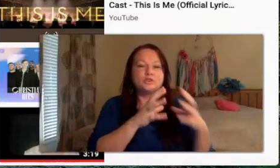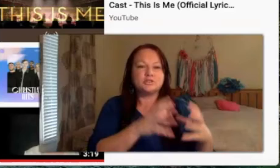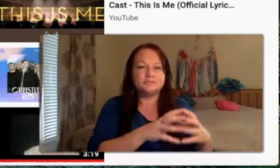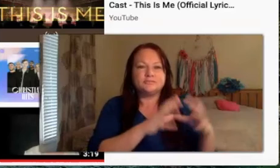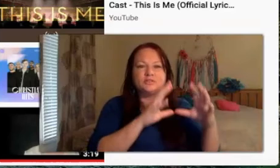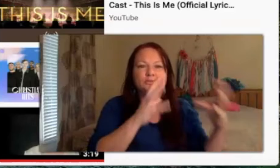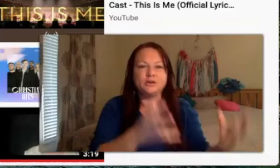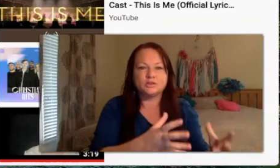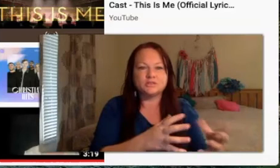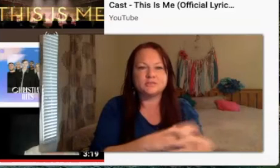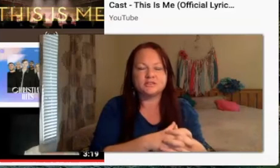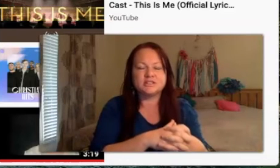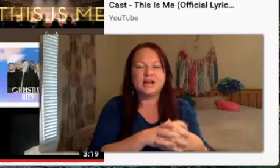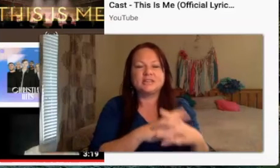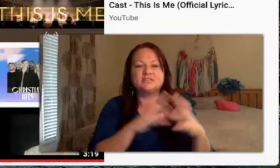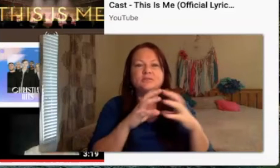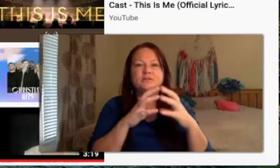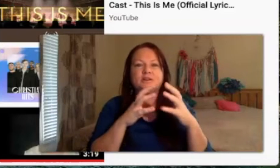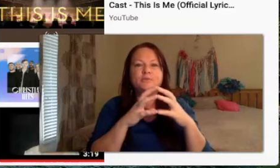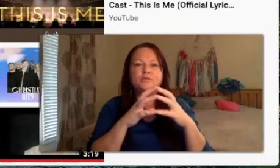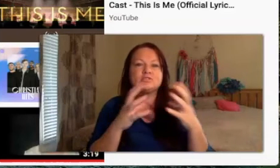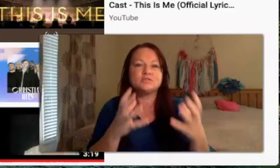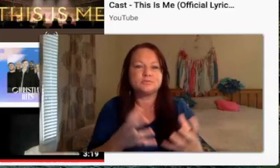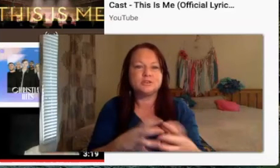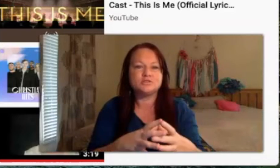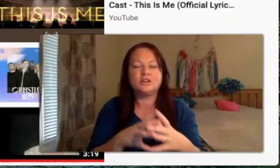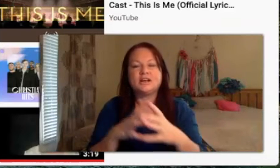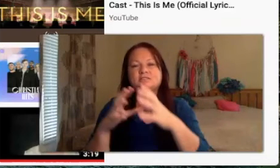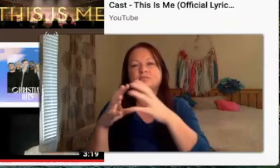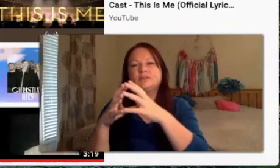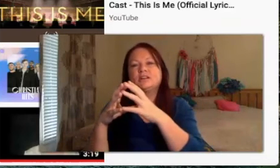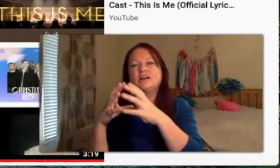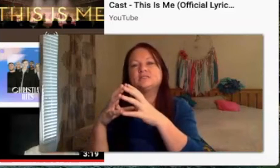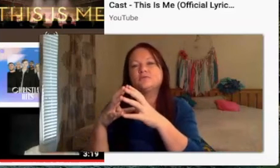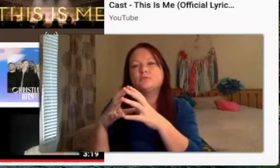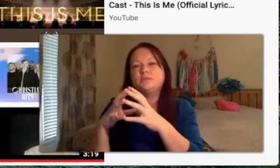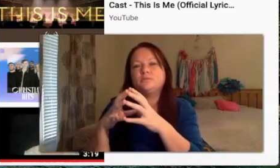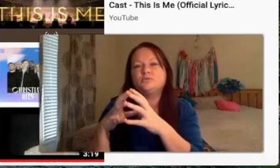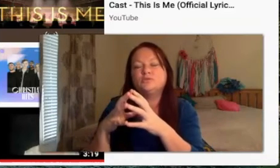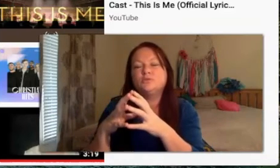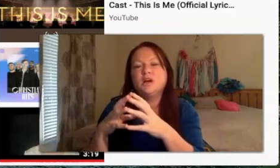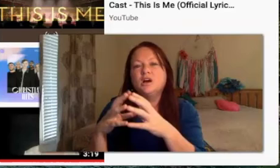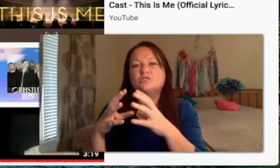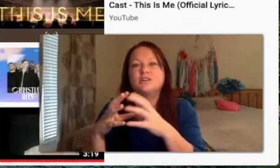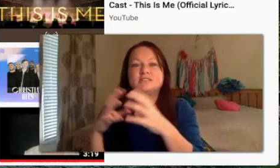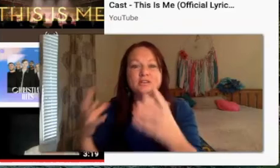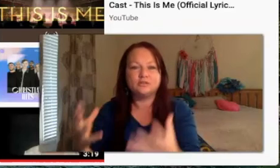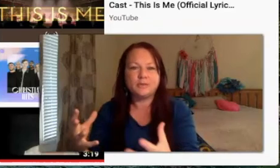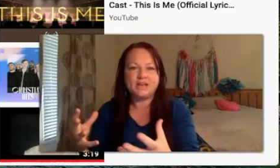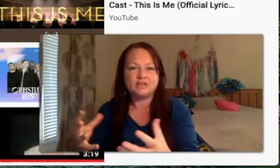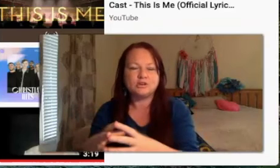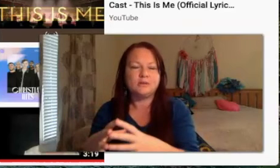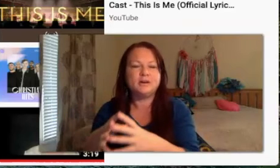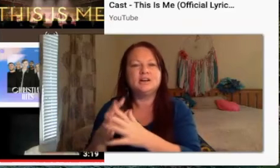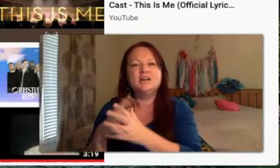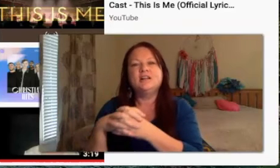will be worship. So there'll be a worship series class. There'll be a motivational, inspirational class. There'll be a class for people who are trying to heal from